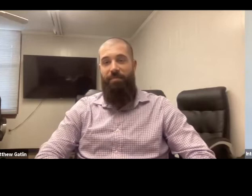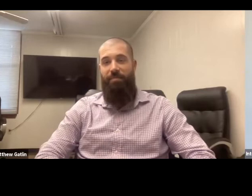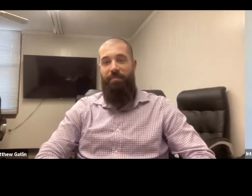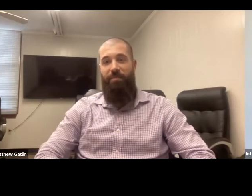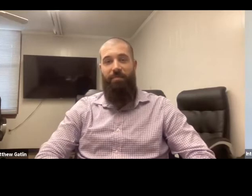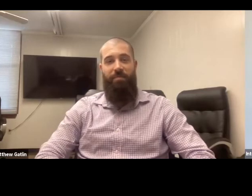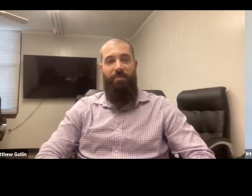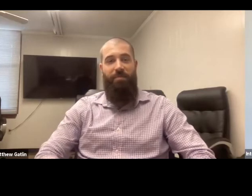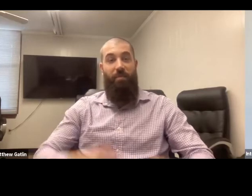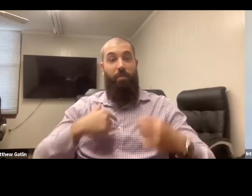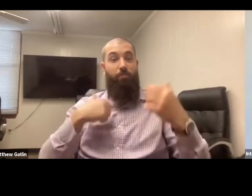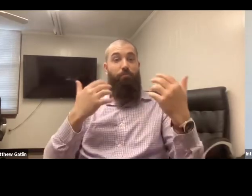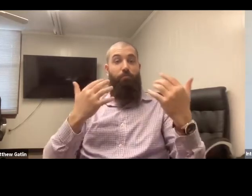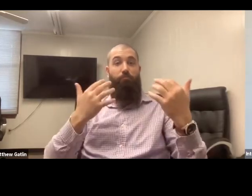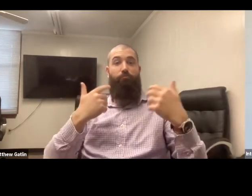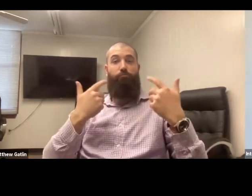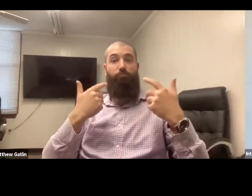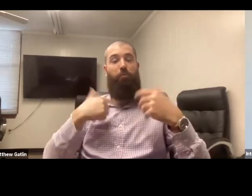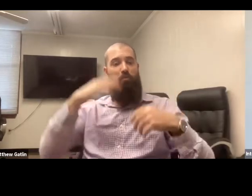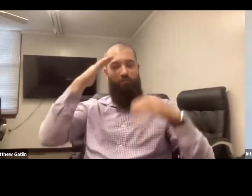All right.